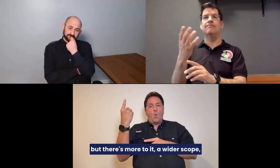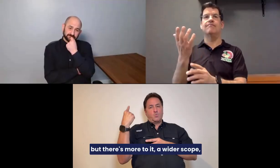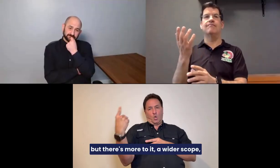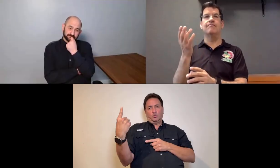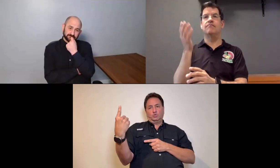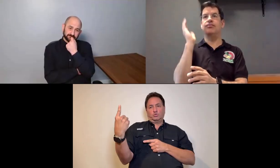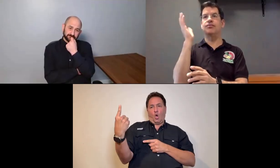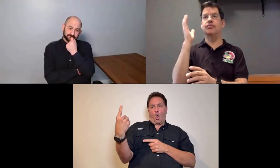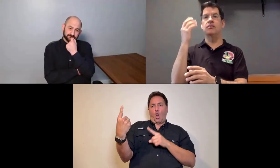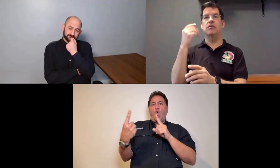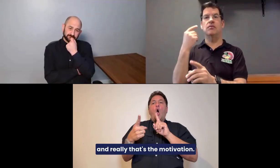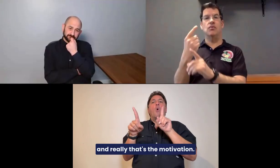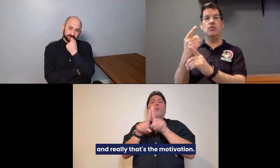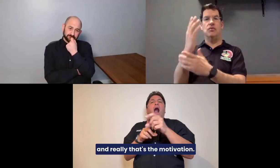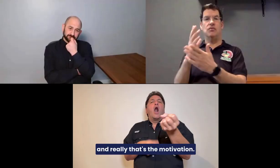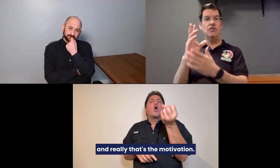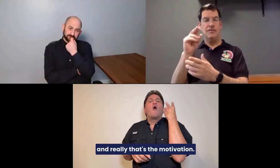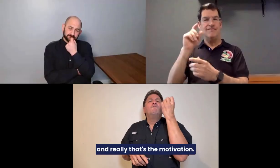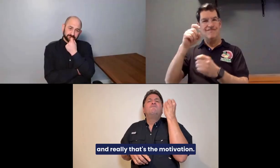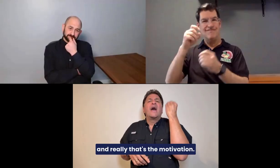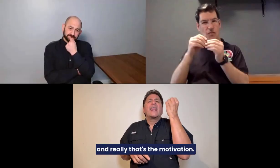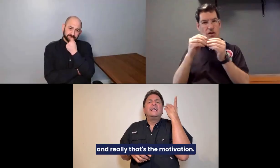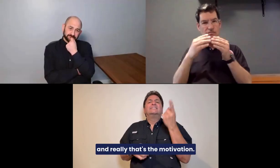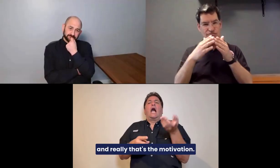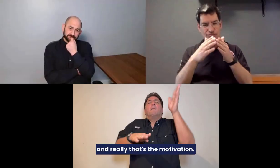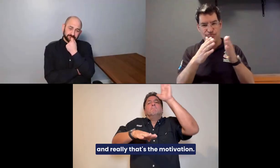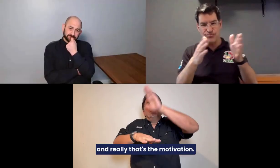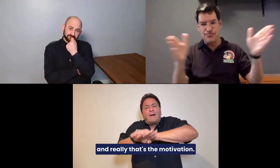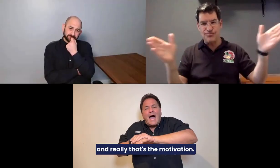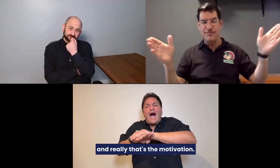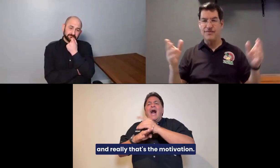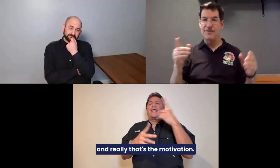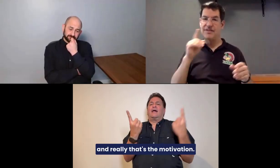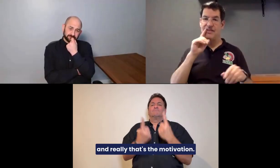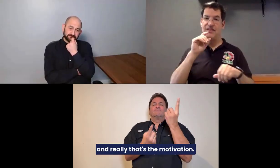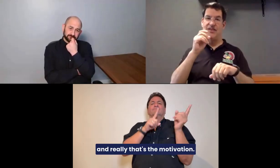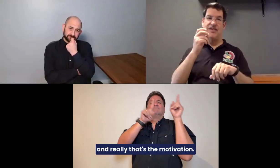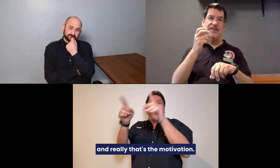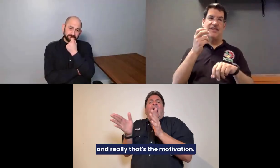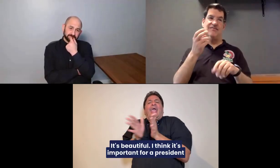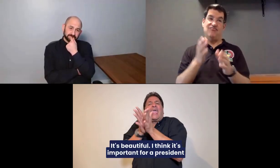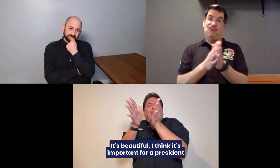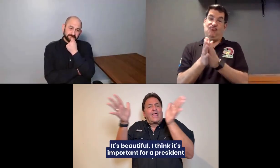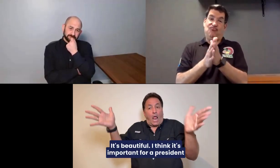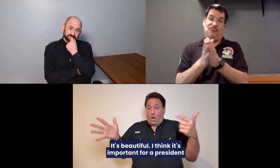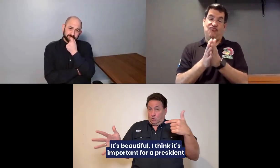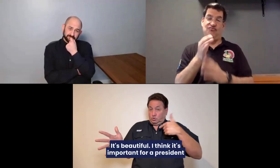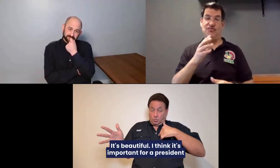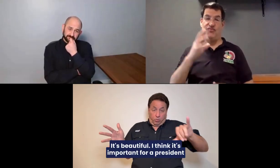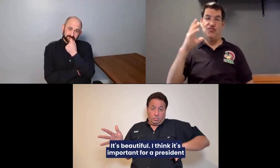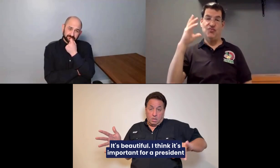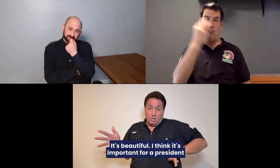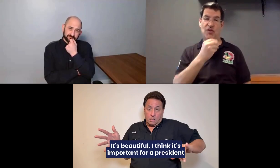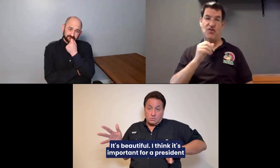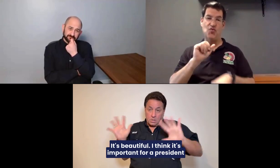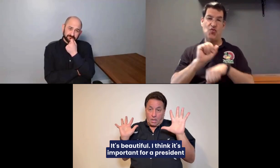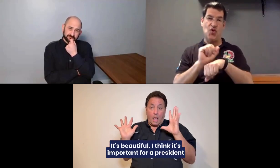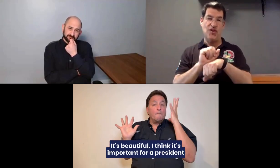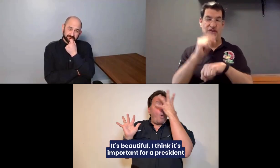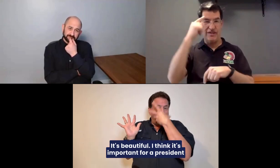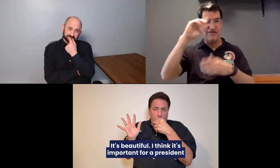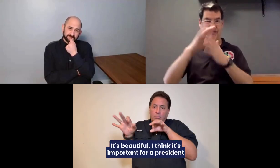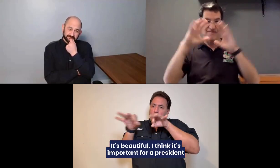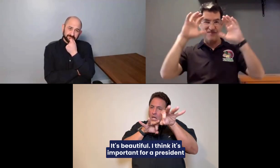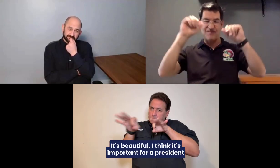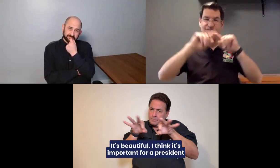wider scope. And really, that's the motivation. It's beautiful. I